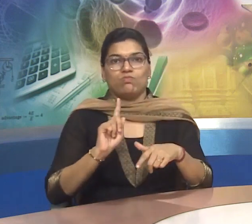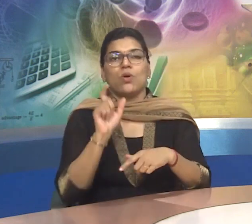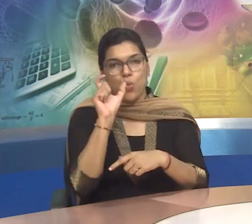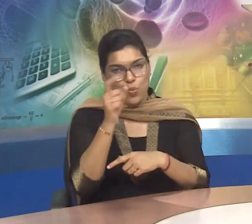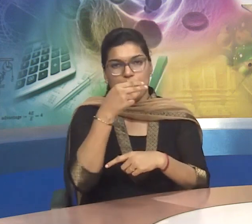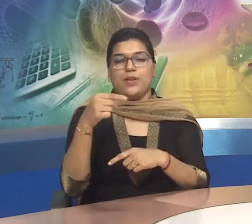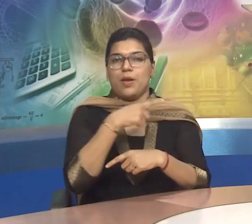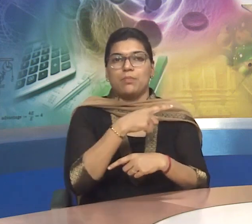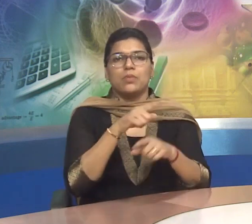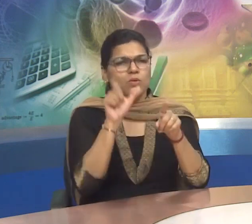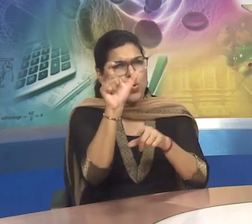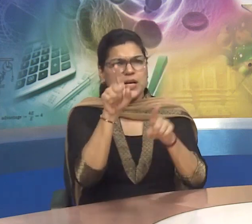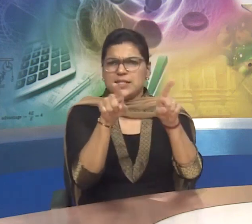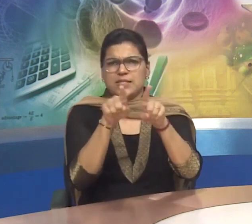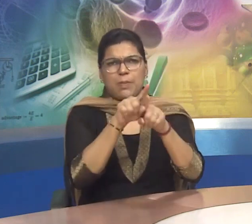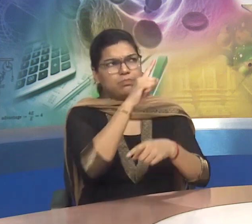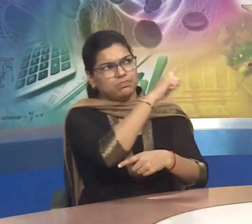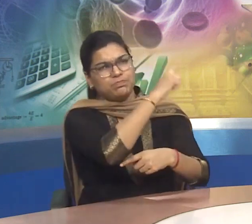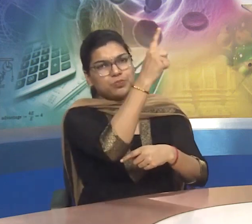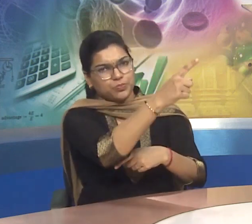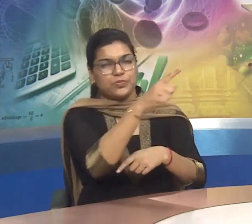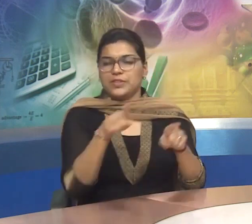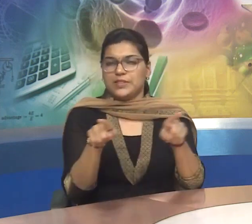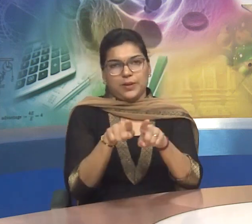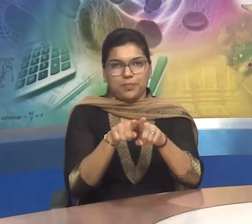There are some activities which are not allowed, they are restricted.